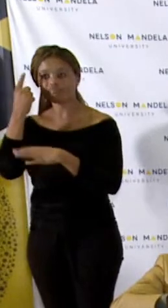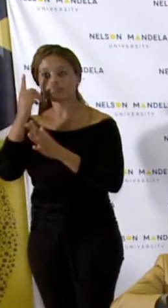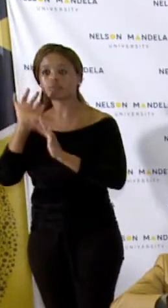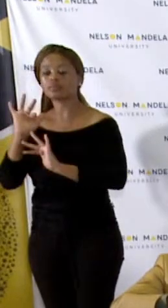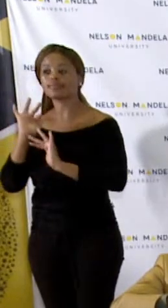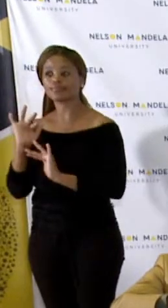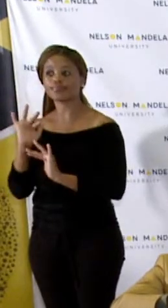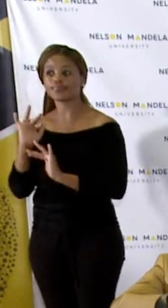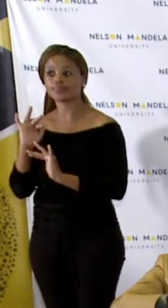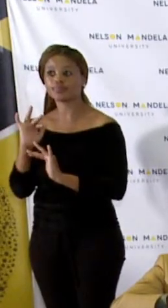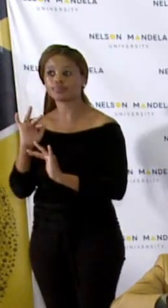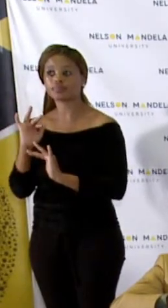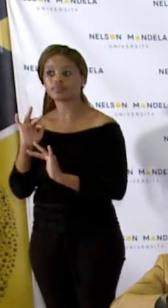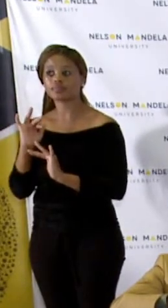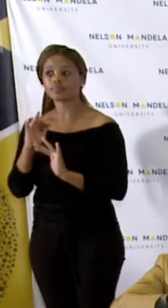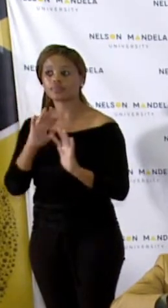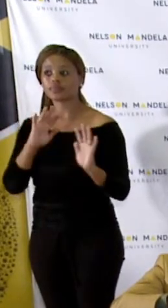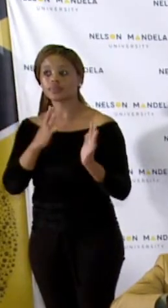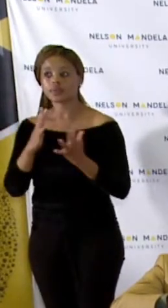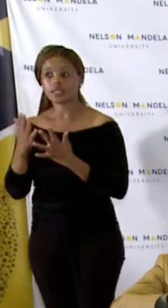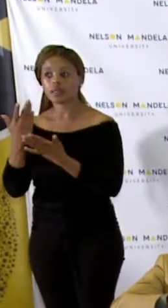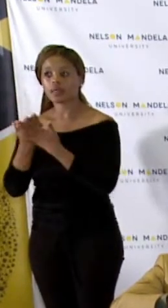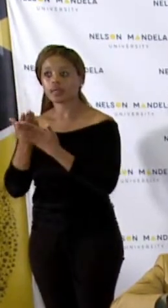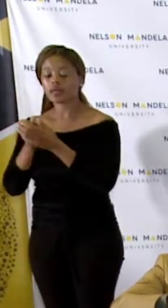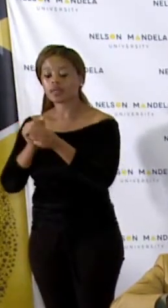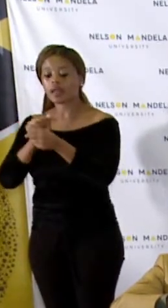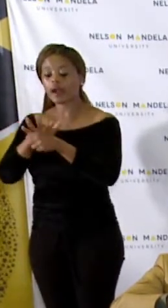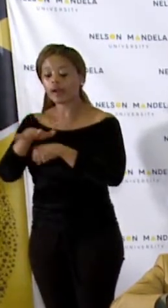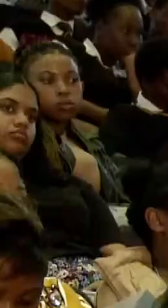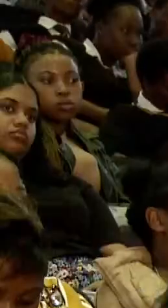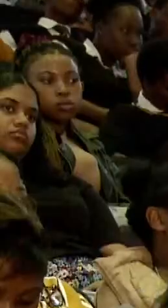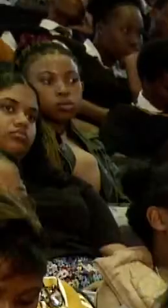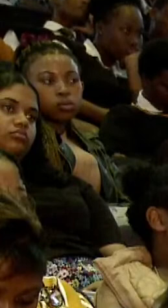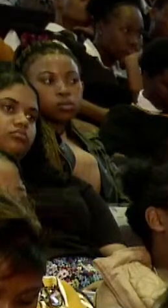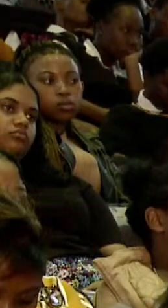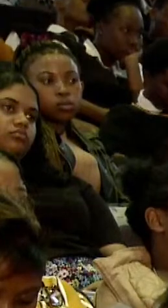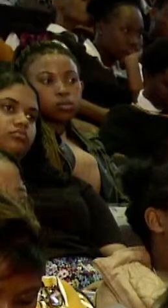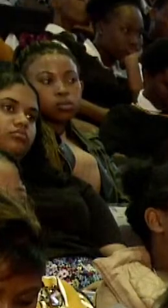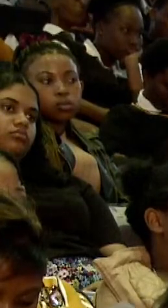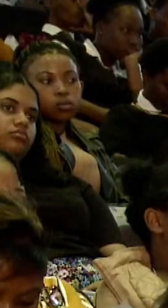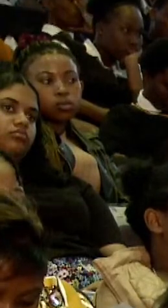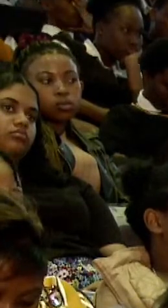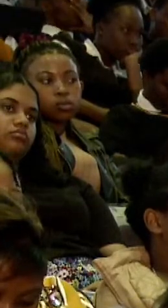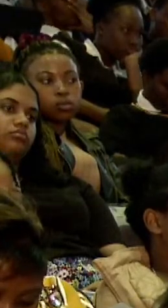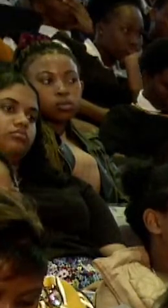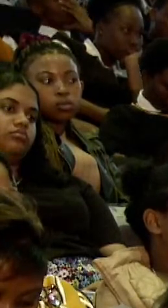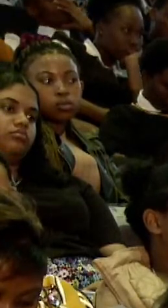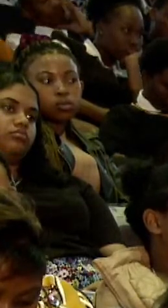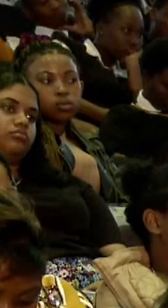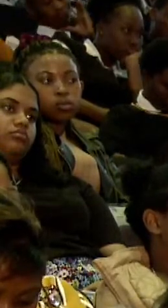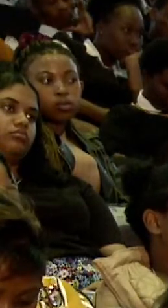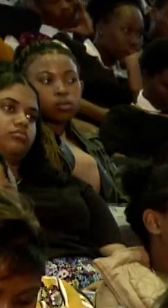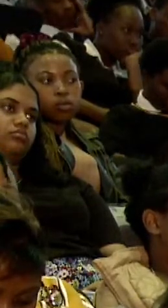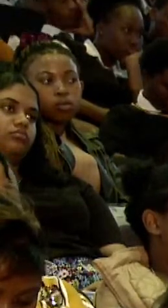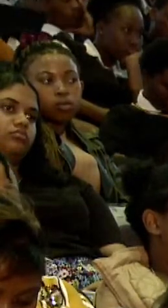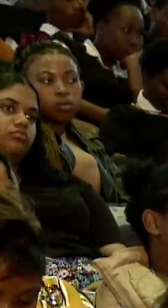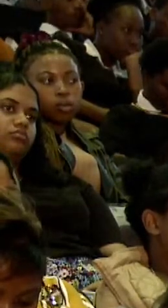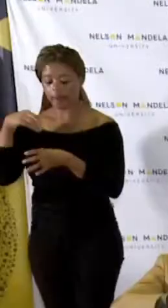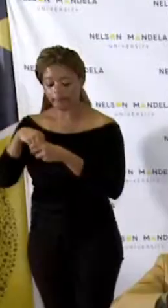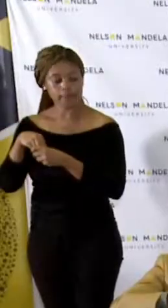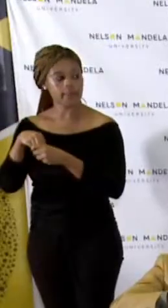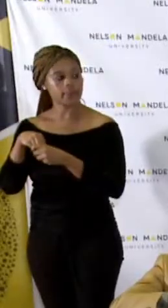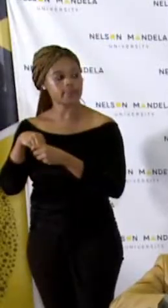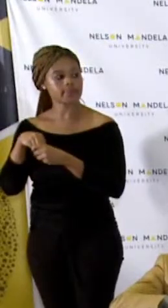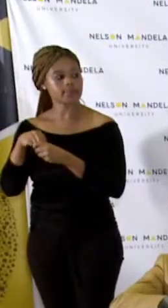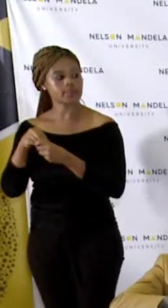people how we can influence these companies and their policies, because that also needs to be part of